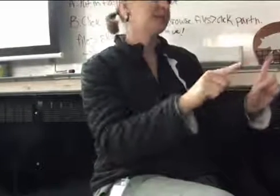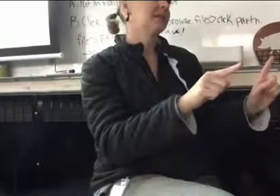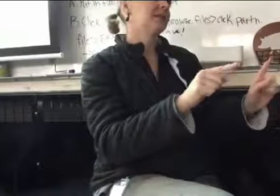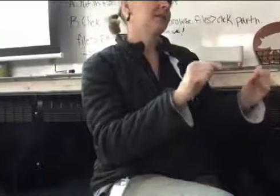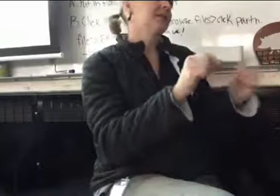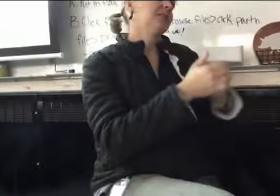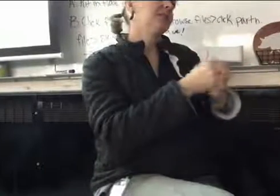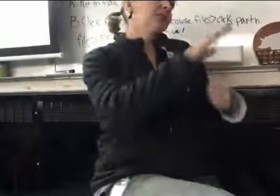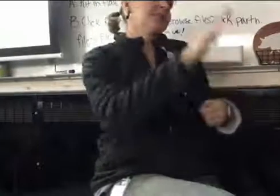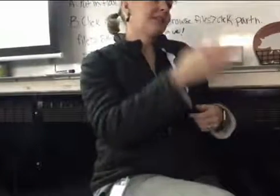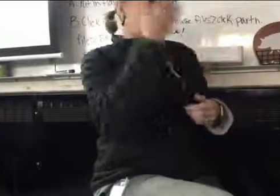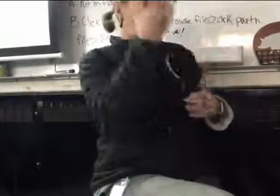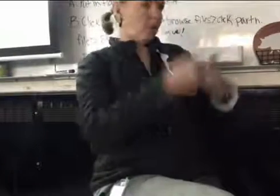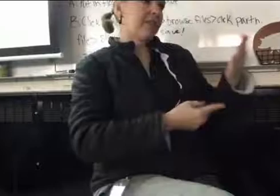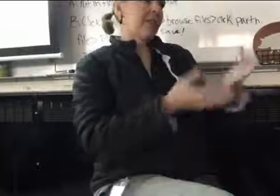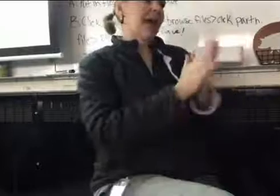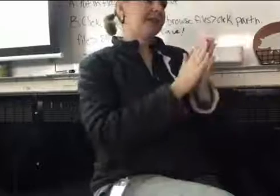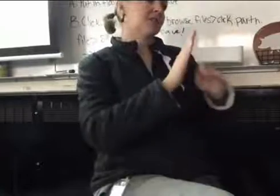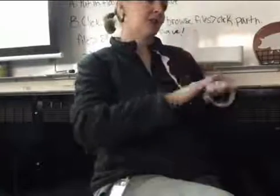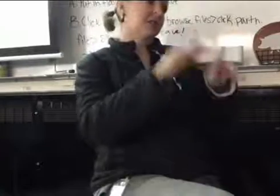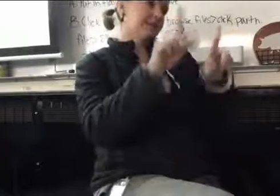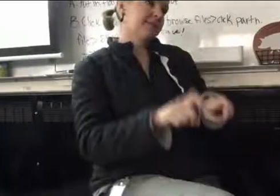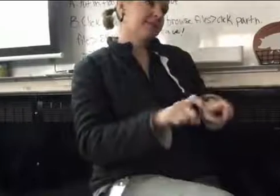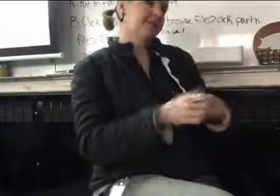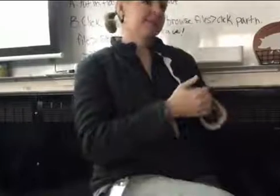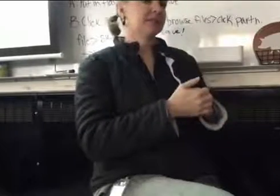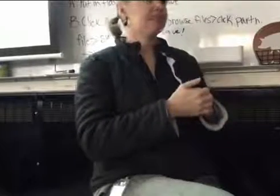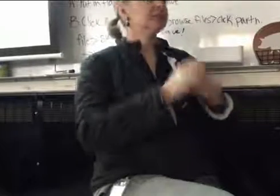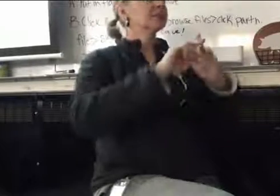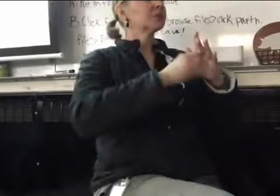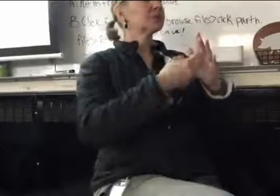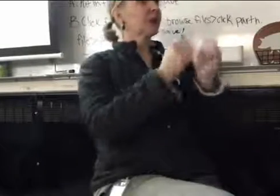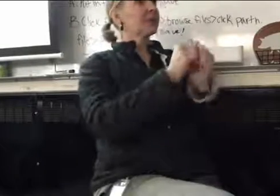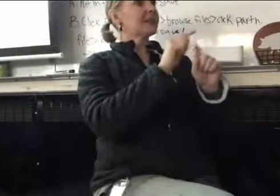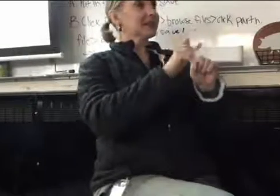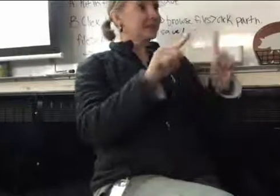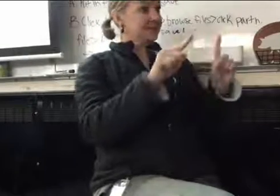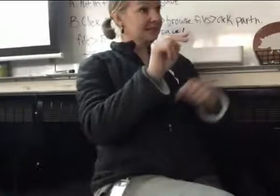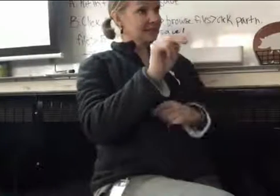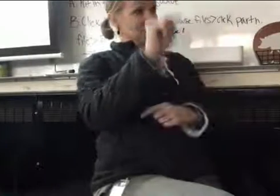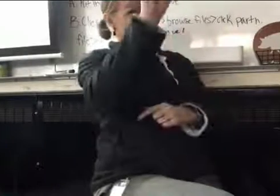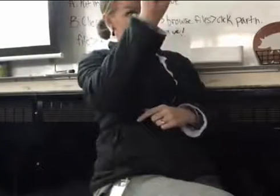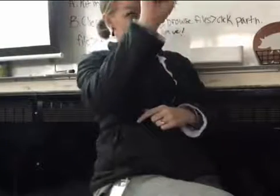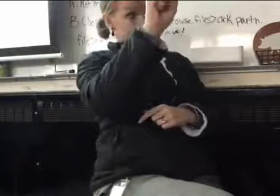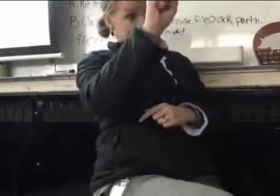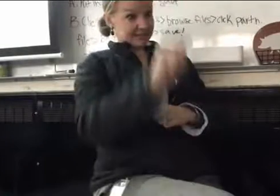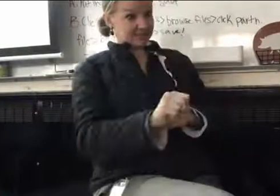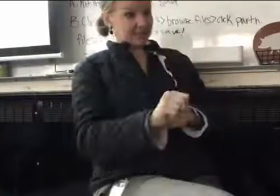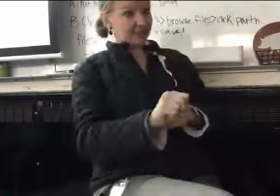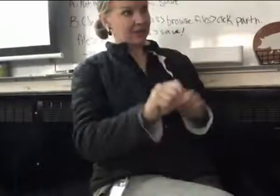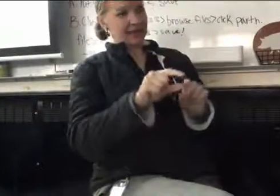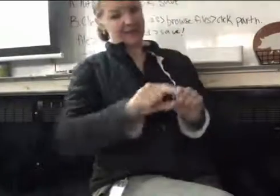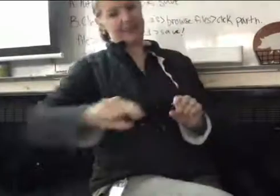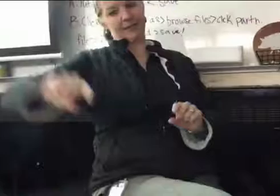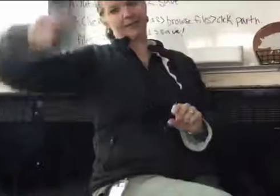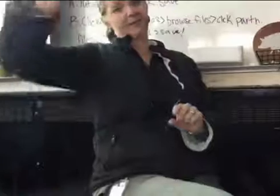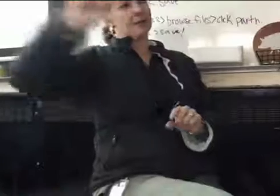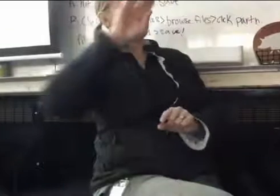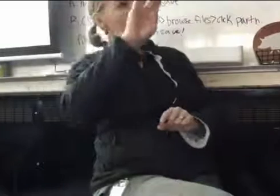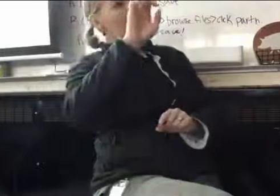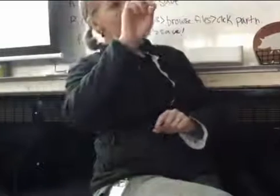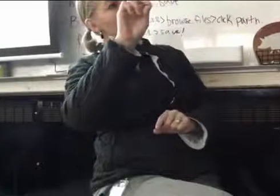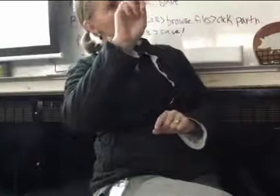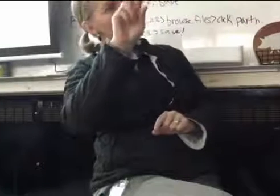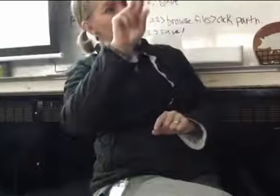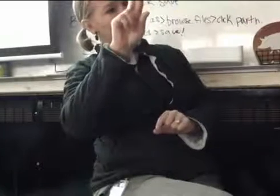AP exam. So what we're going to start with is we're going to start with the differences between the North, the Southern, and the border states. So we're going to